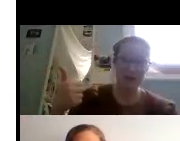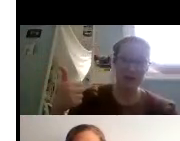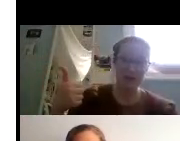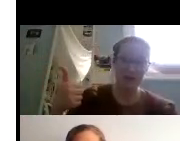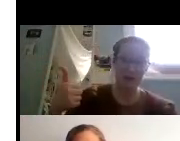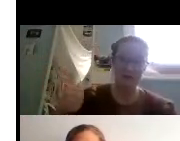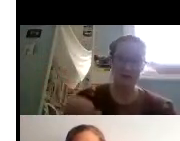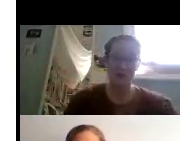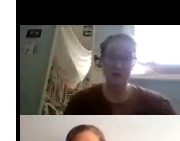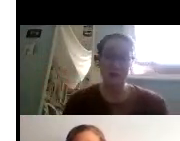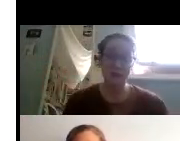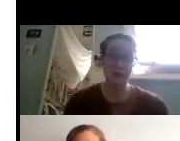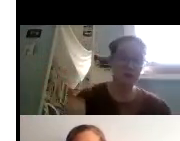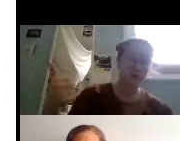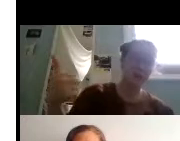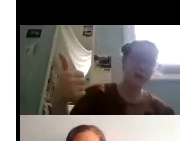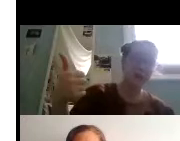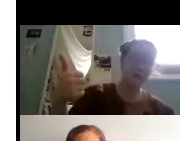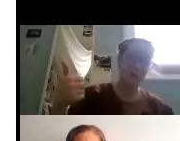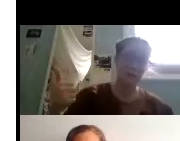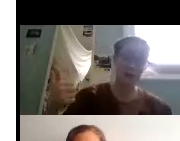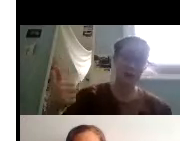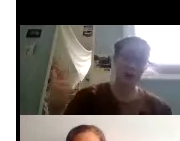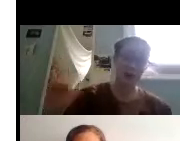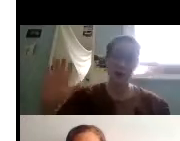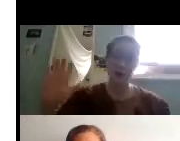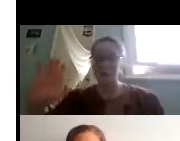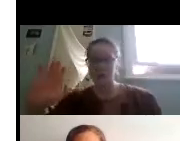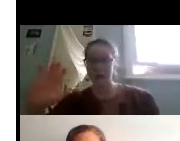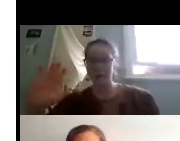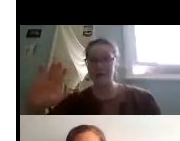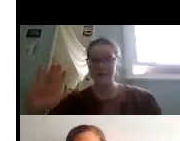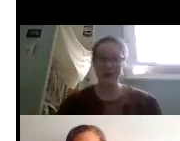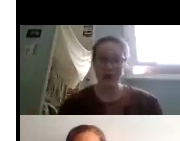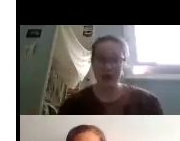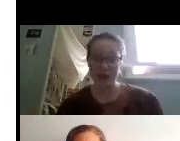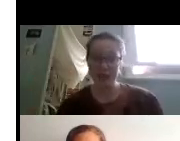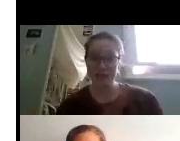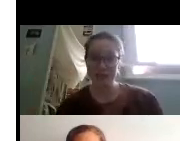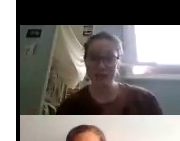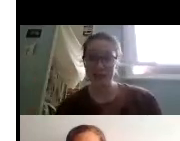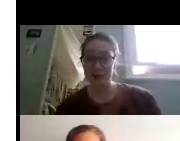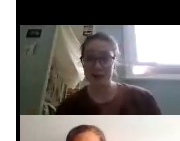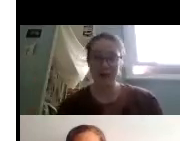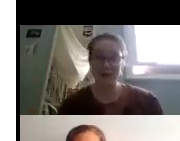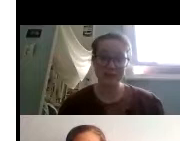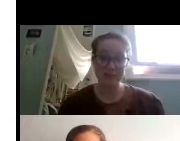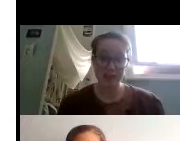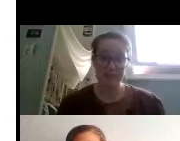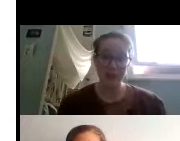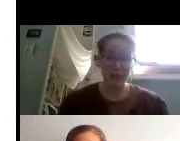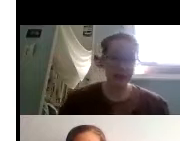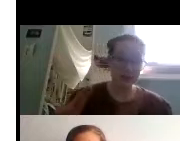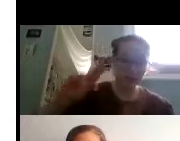means hi as well. So if you want to do informal, you can do like a thumbs up, and that means hi, or a wave. And then the second word we're going to learn is